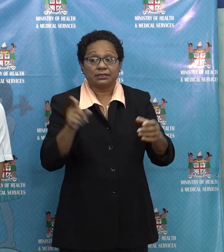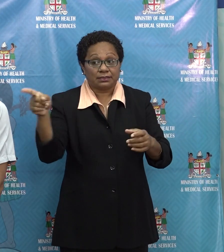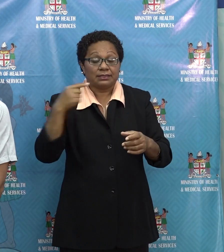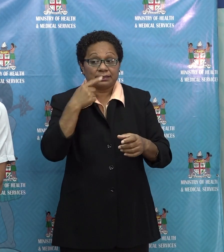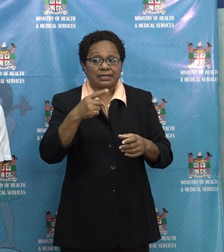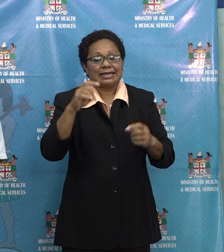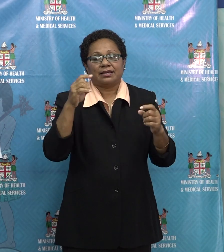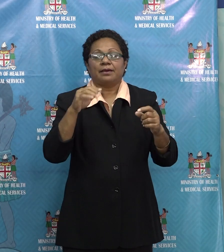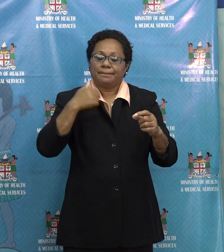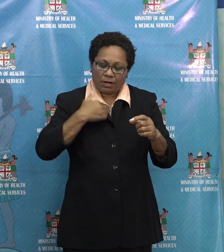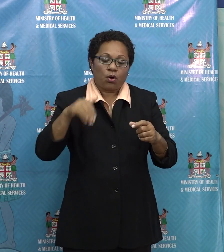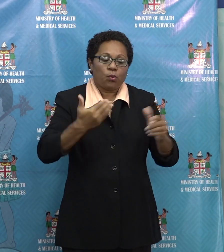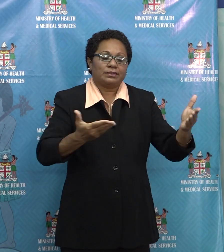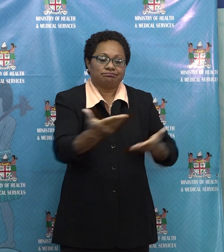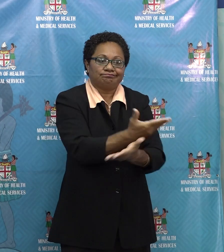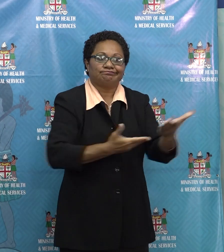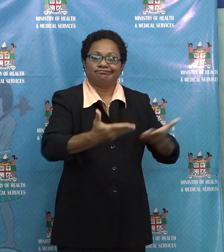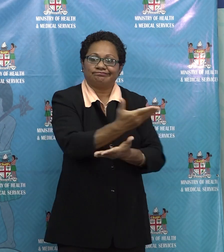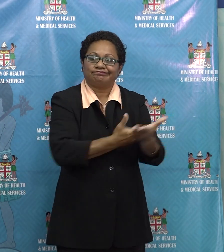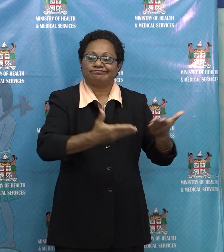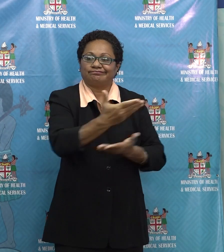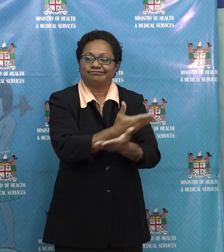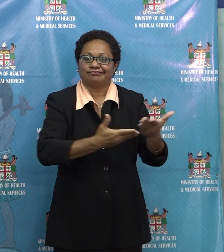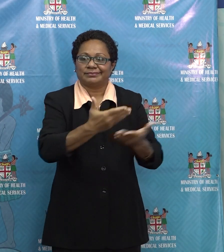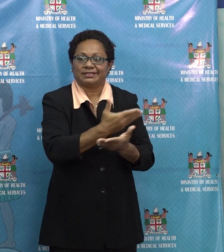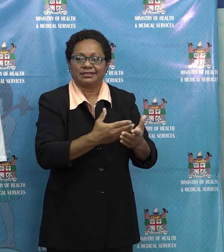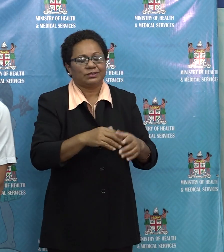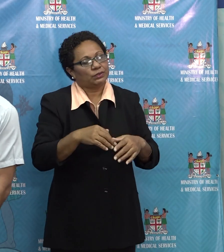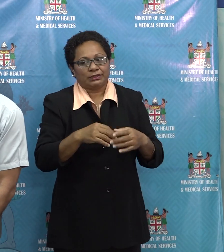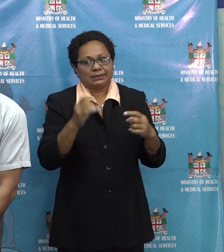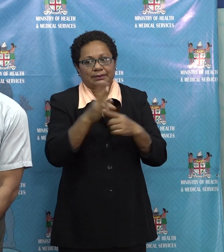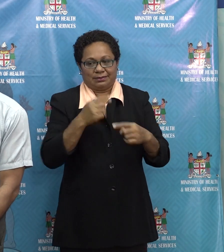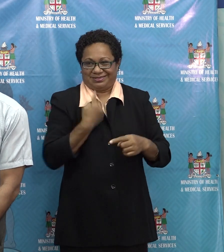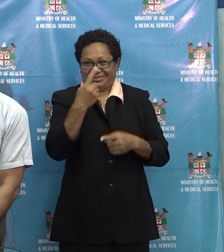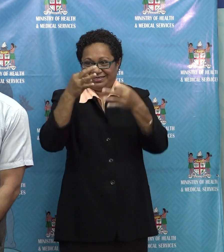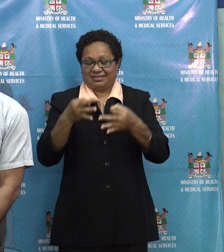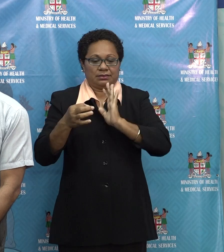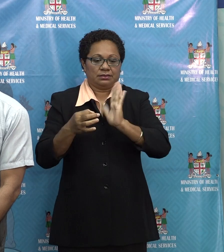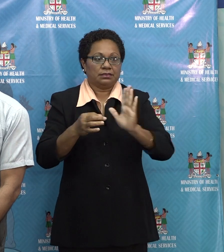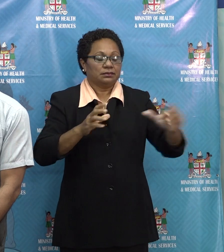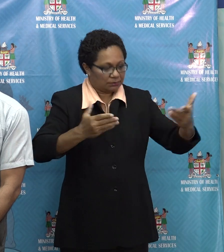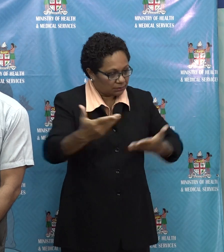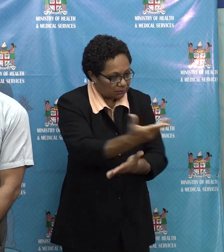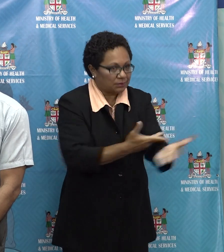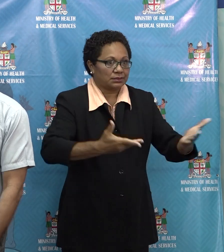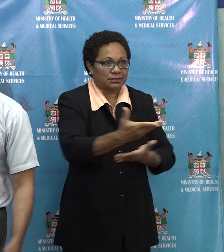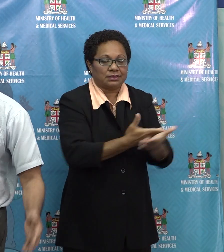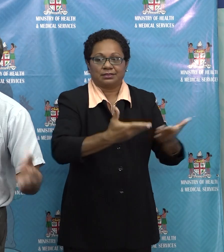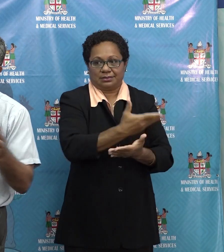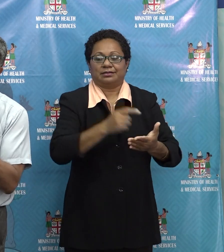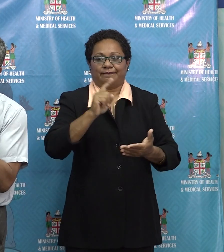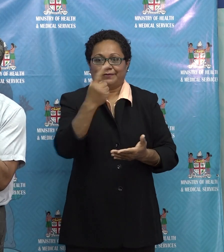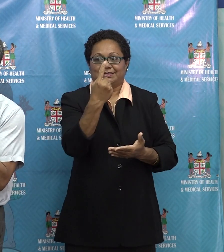consultative process that I'm going through. Okay, there is a very strong consultative process that we are going through to